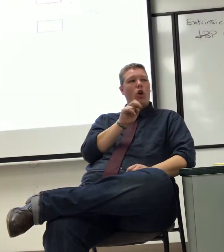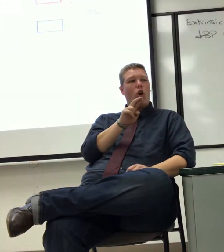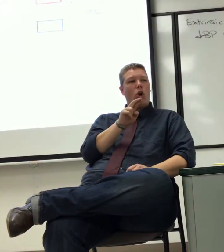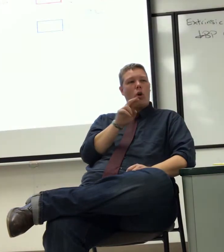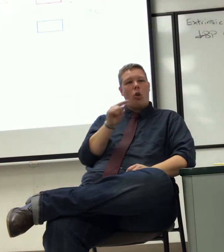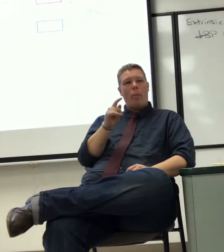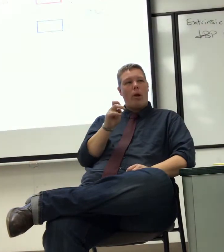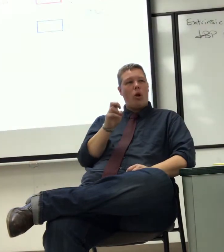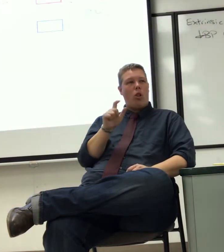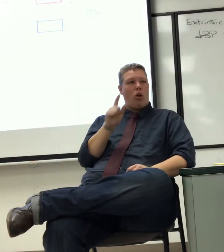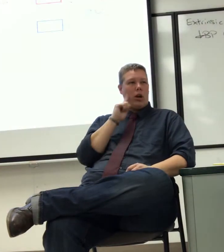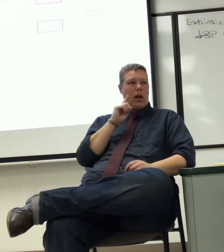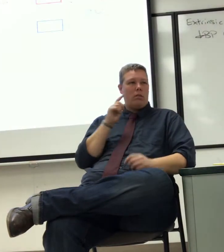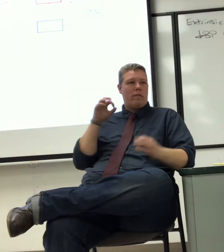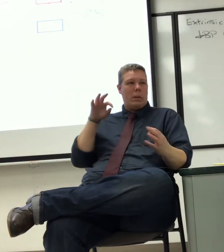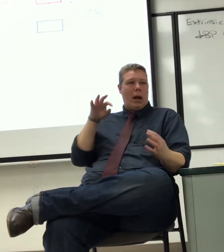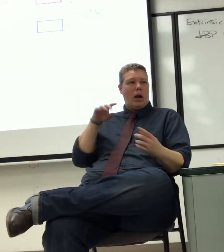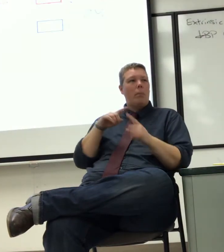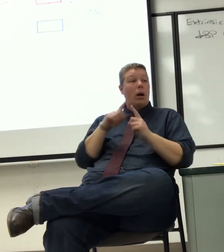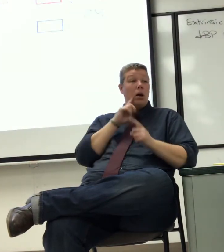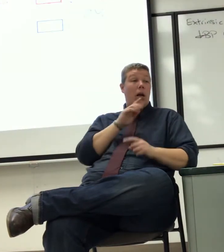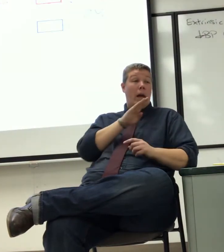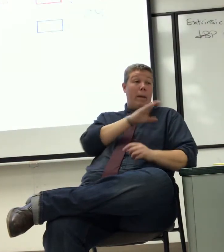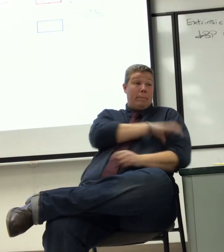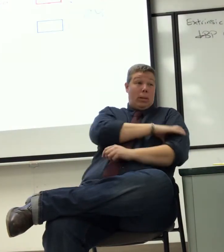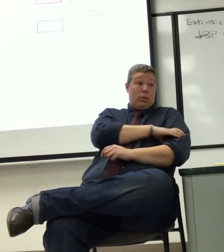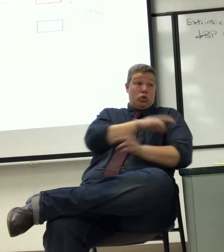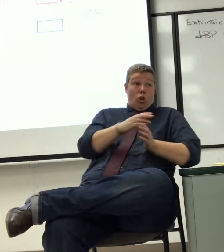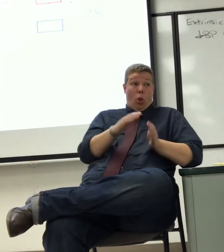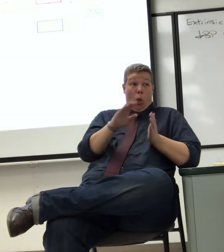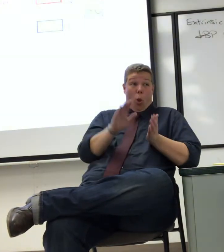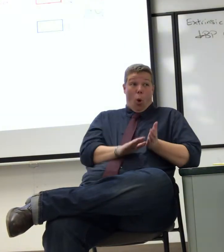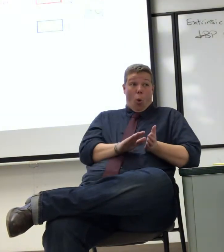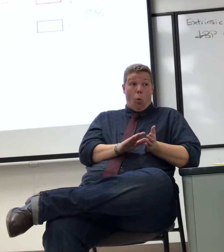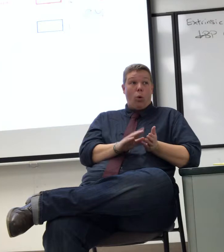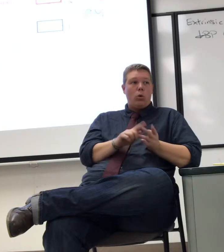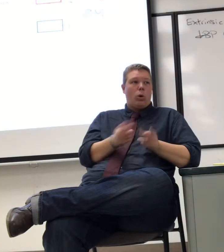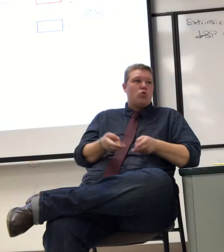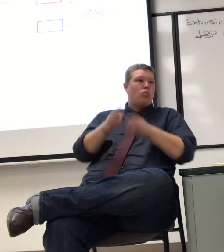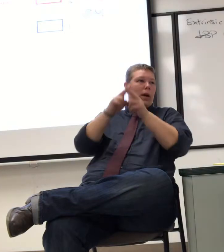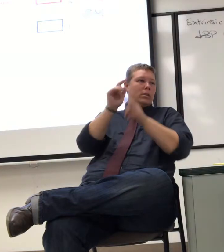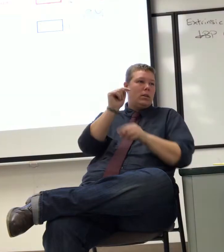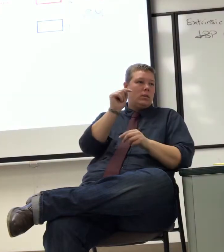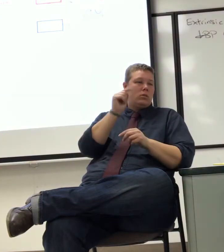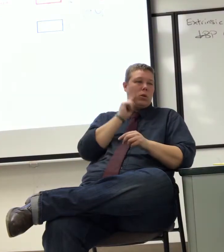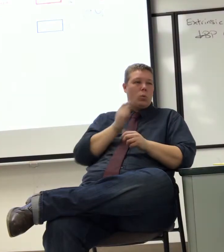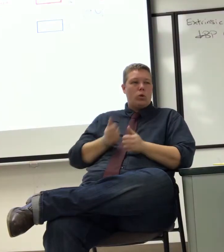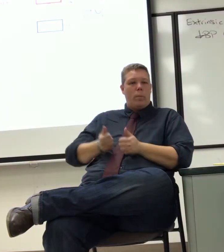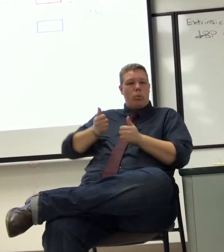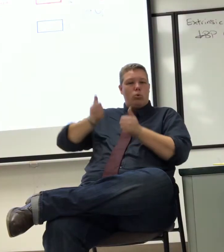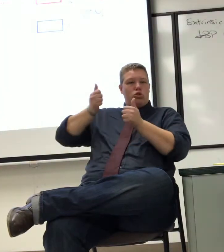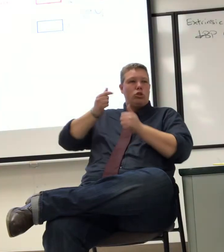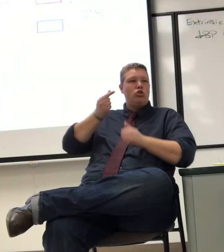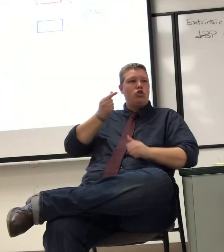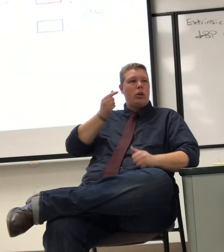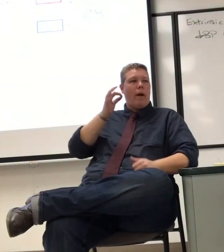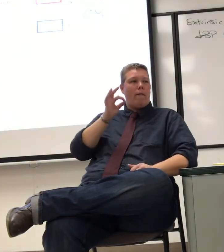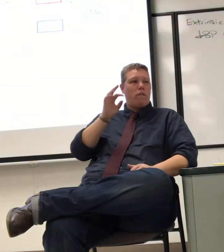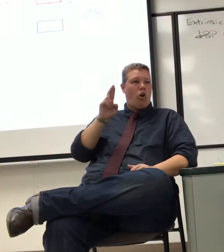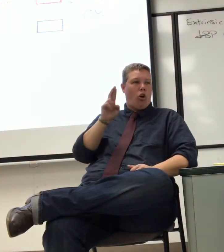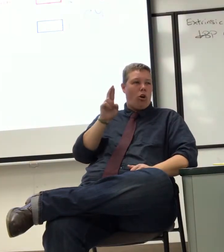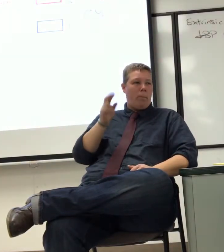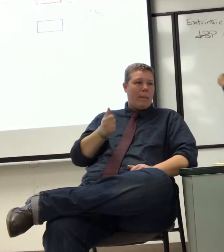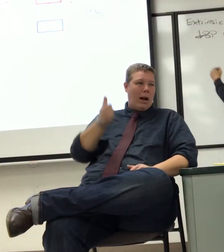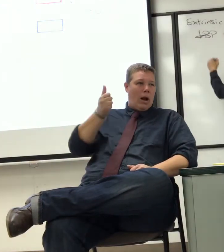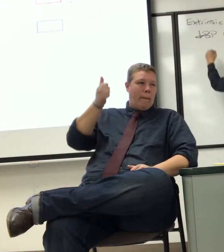this is another way. So if BP is low, you want to raise it to boost GFR back up. So what this shows you